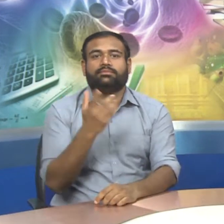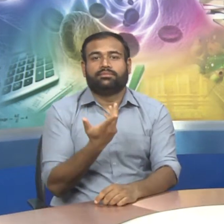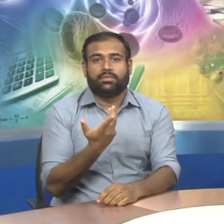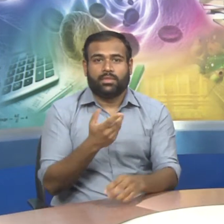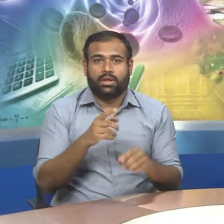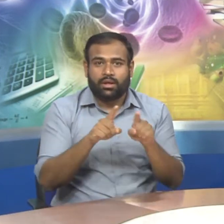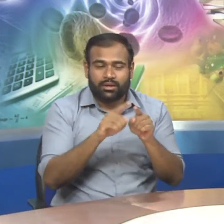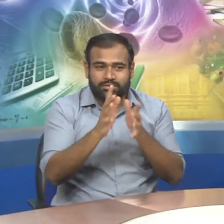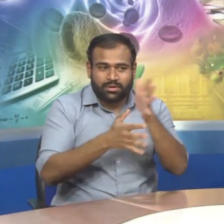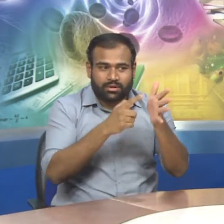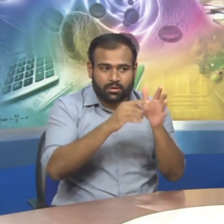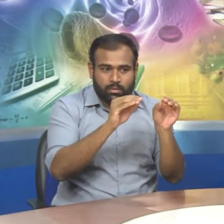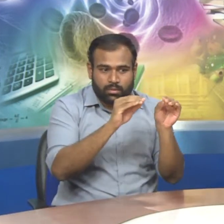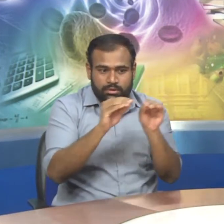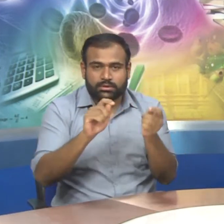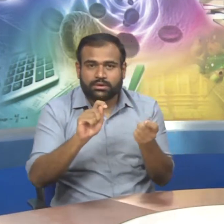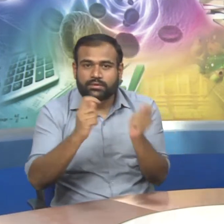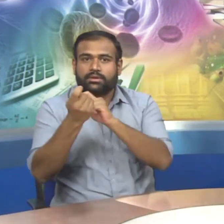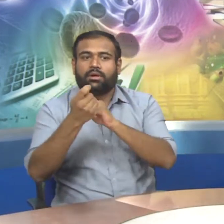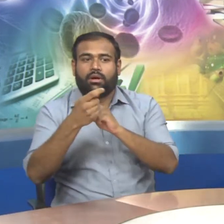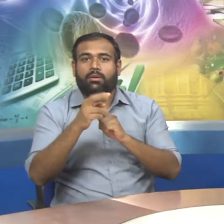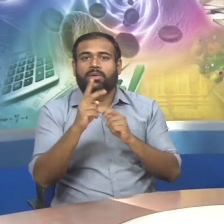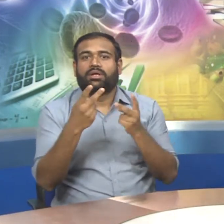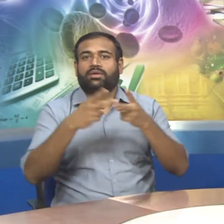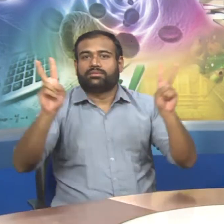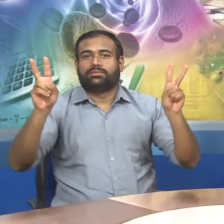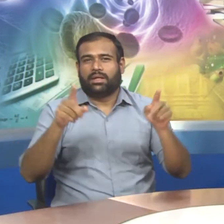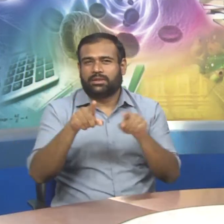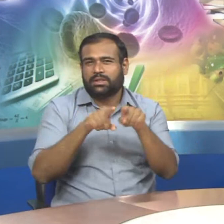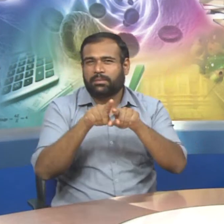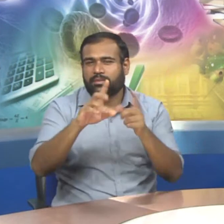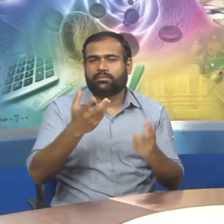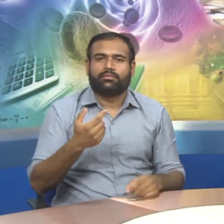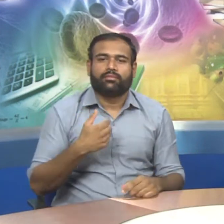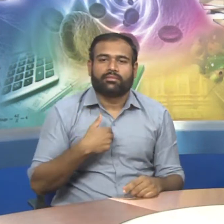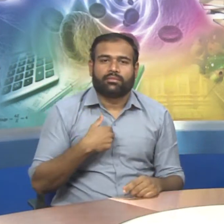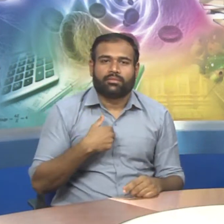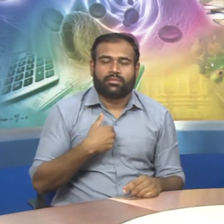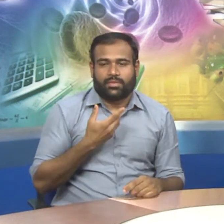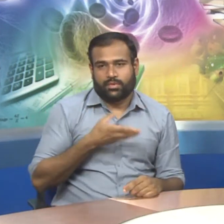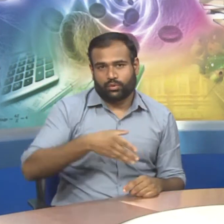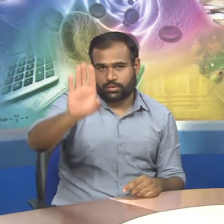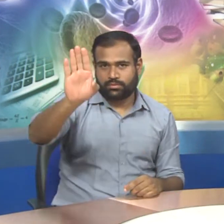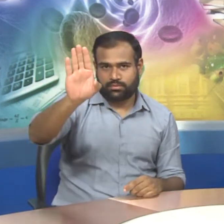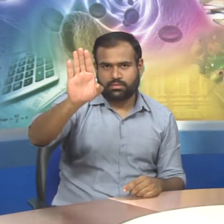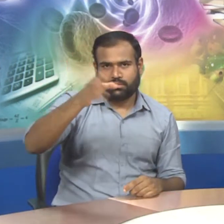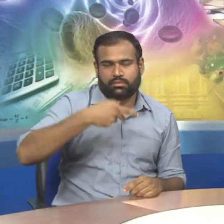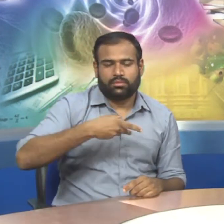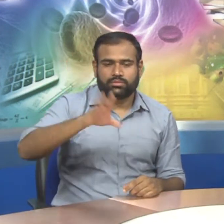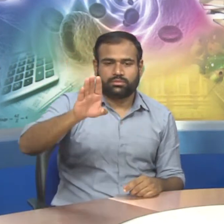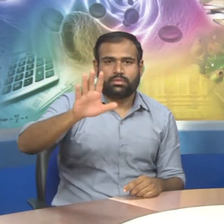Yeah, it is true statement. By changing the direction of the sign, you can change the